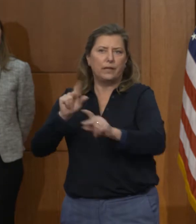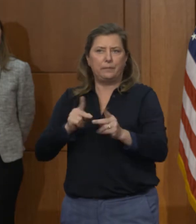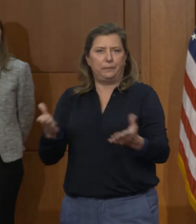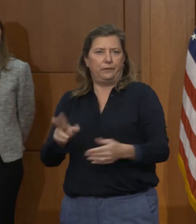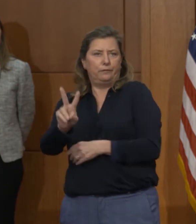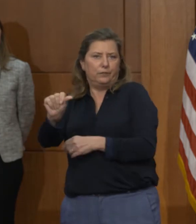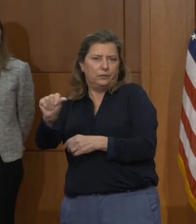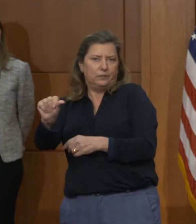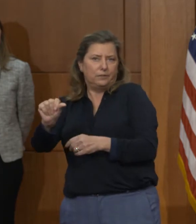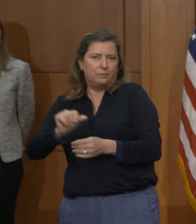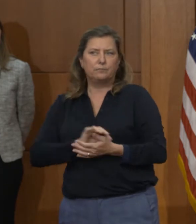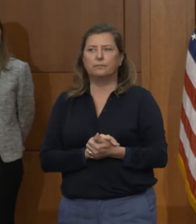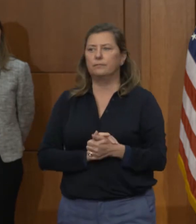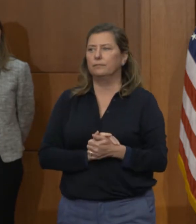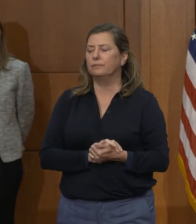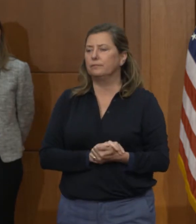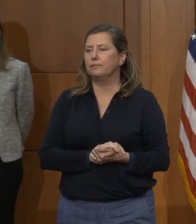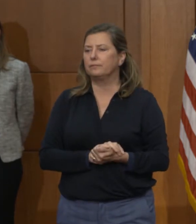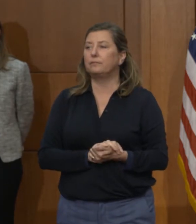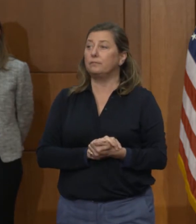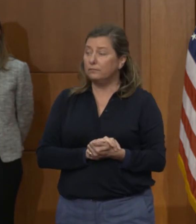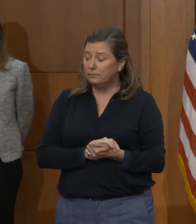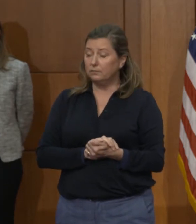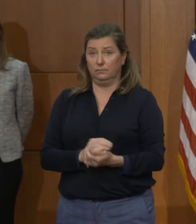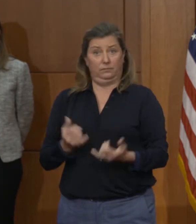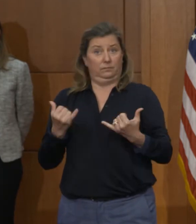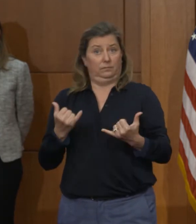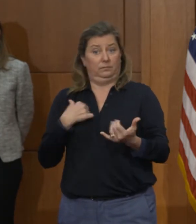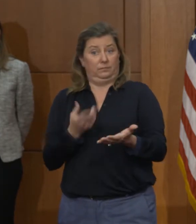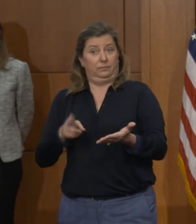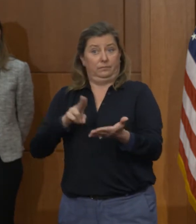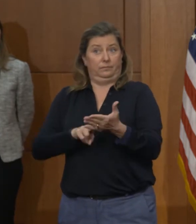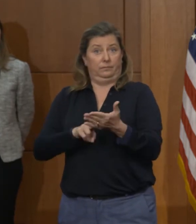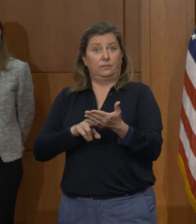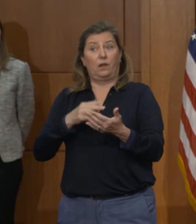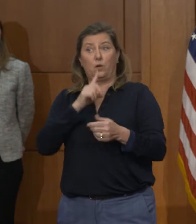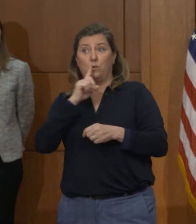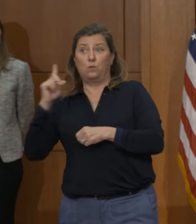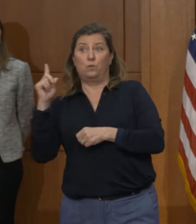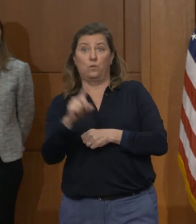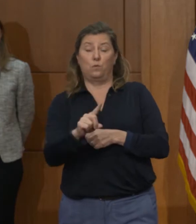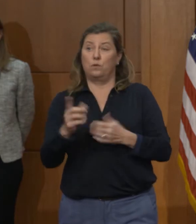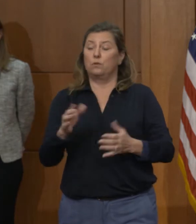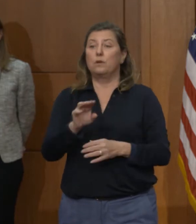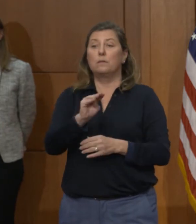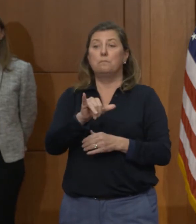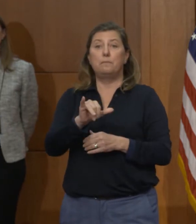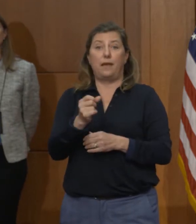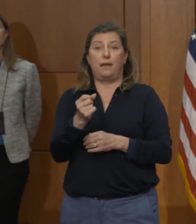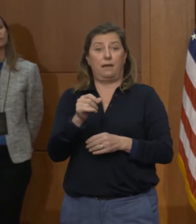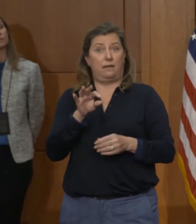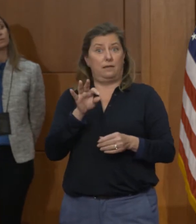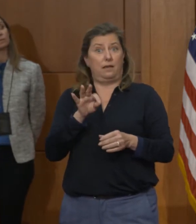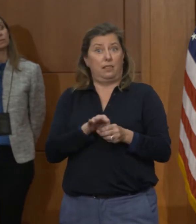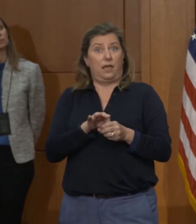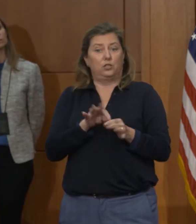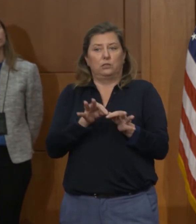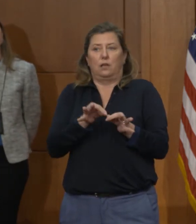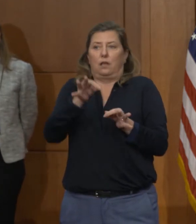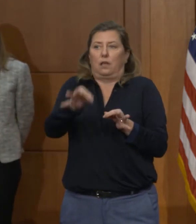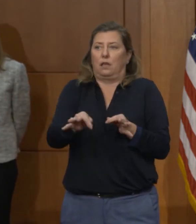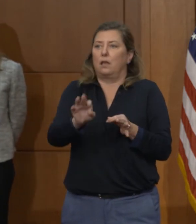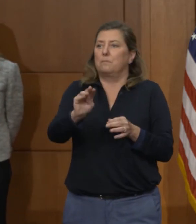Virginians. Today, I have signed an executive order moving the May elections back 2 weeks to May